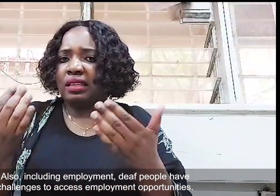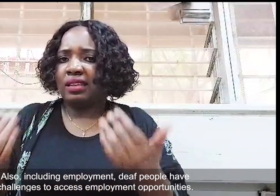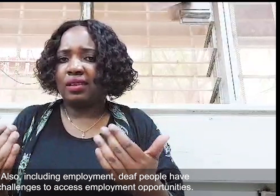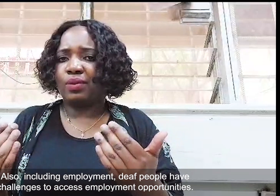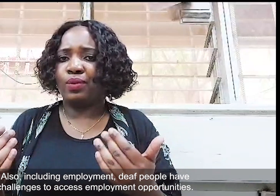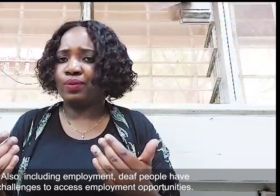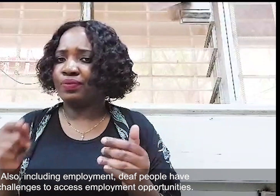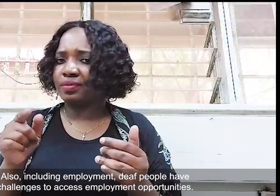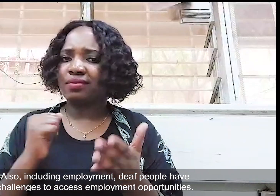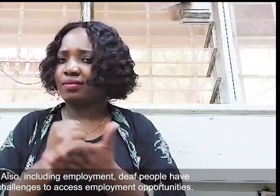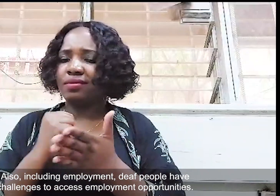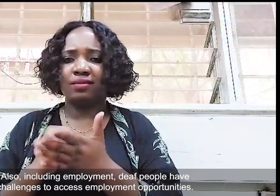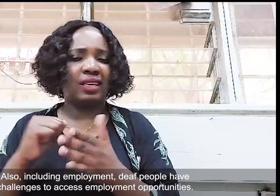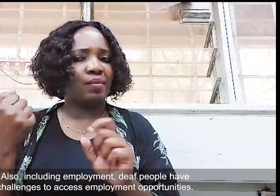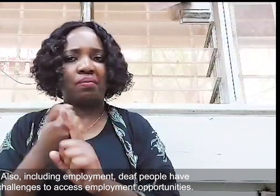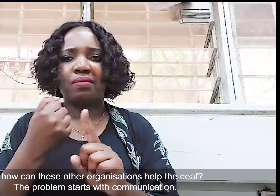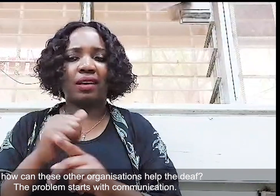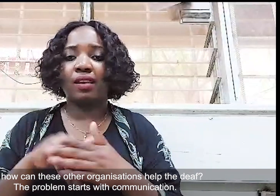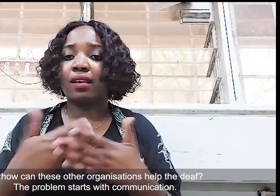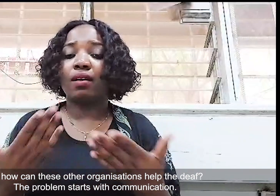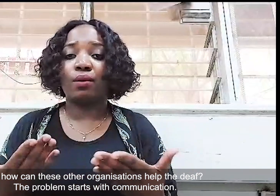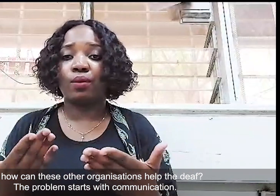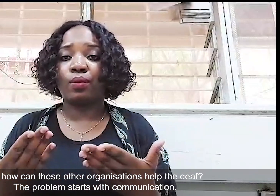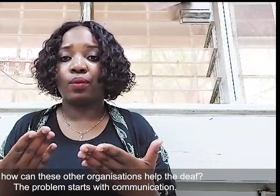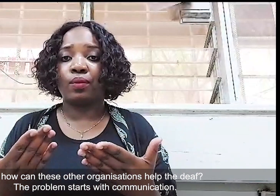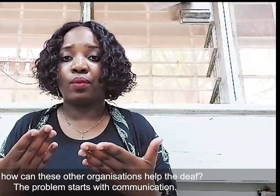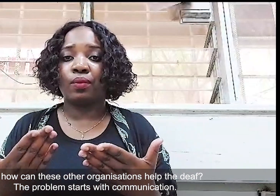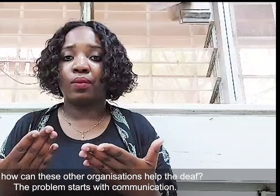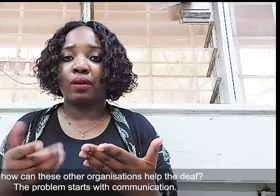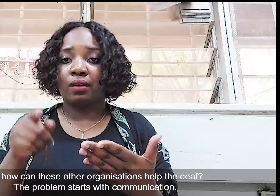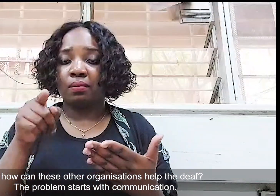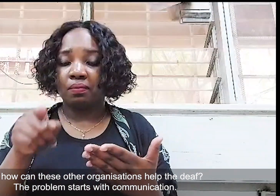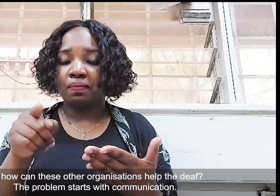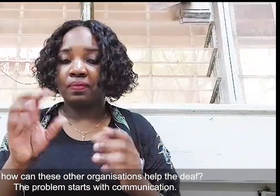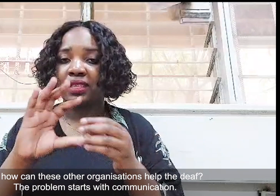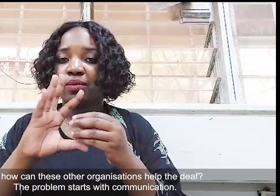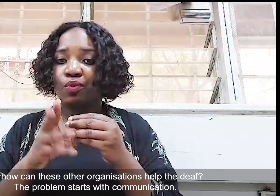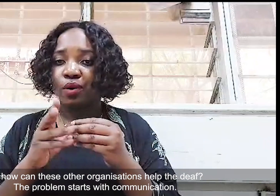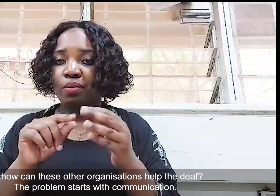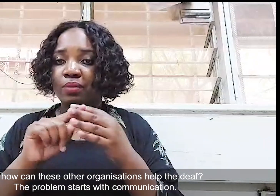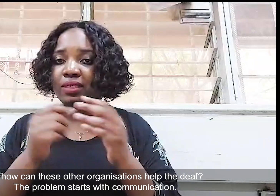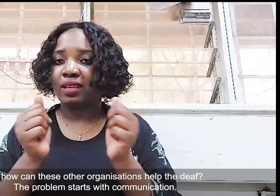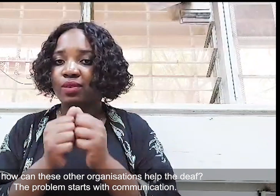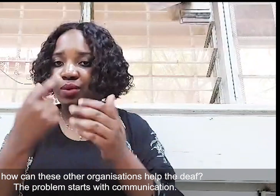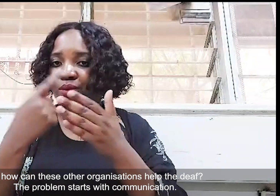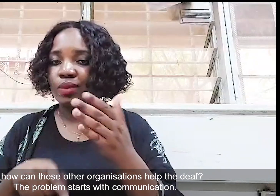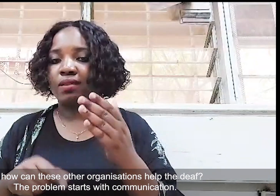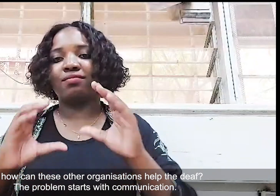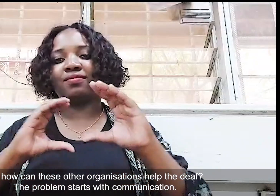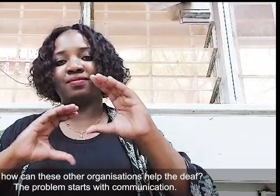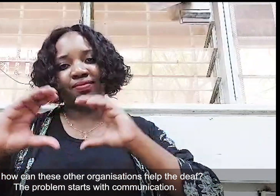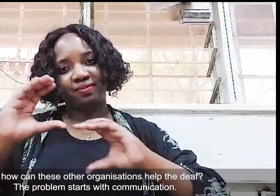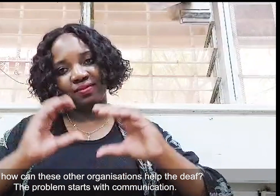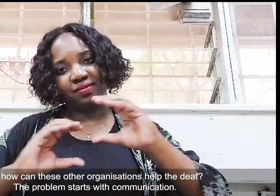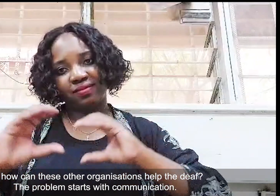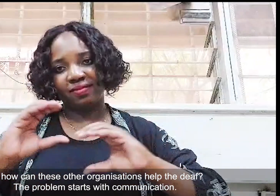deaf people have challenges to access employment opportunities. So how can these other organizations help the deaf? The problem starts